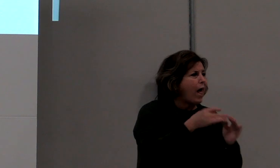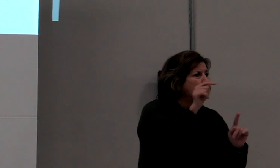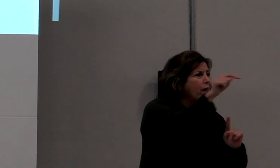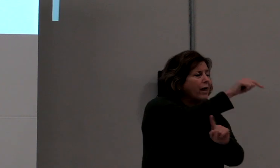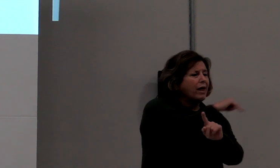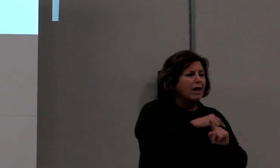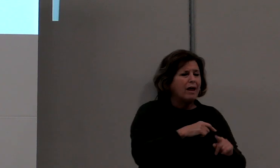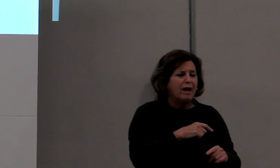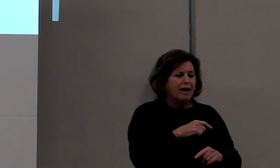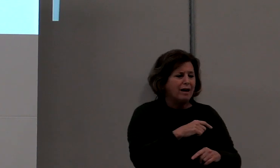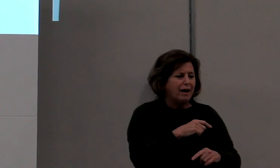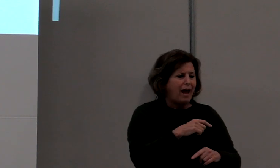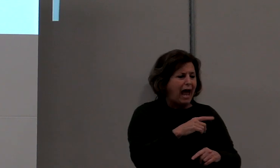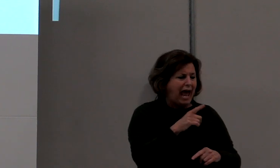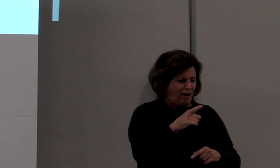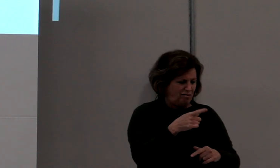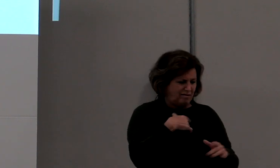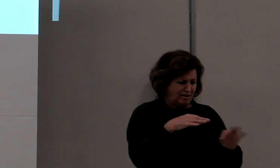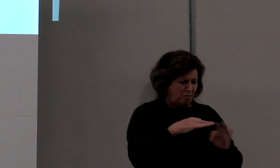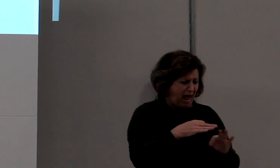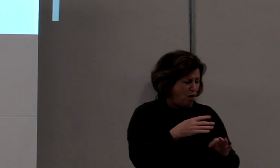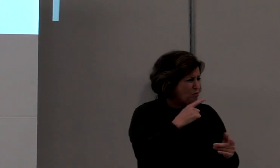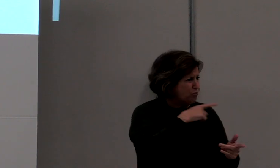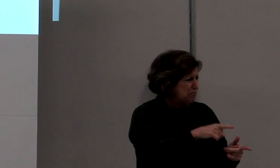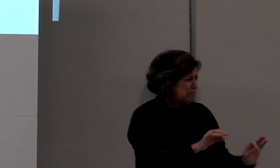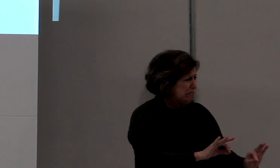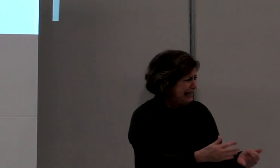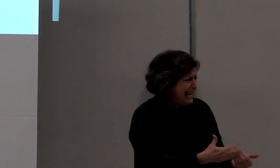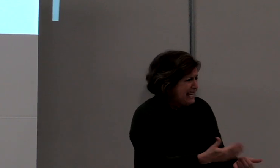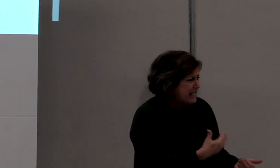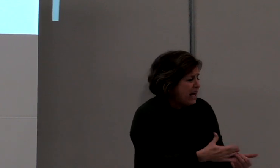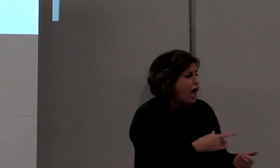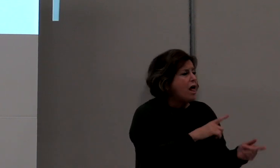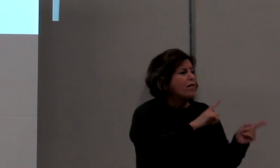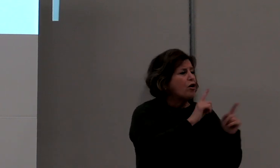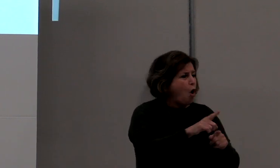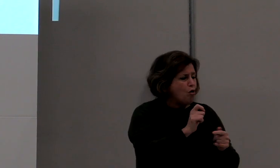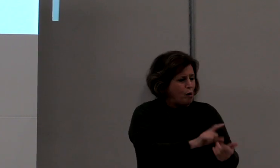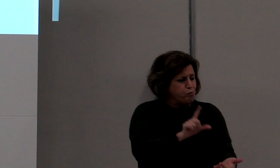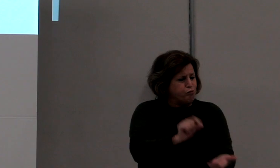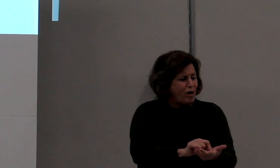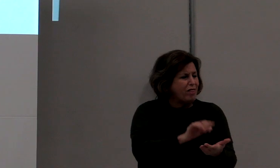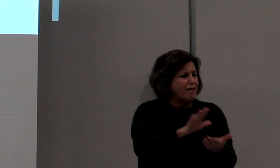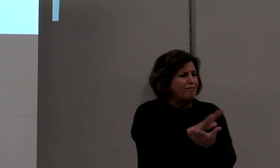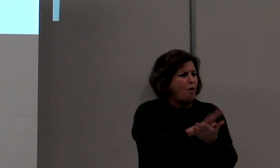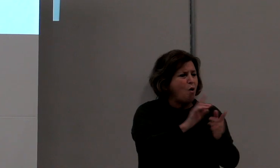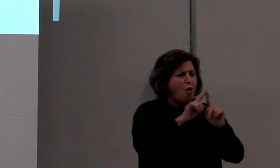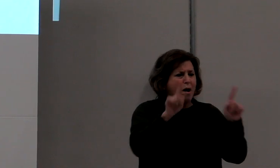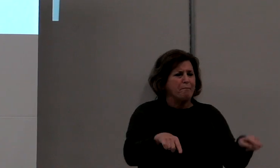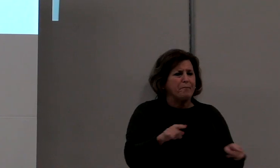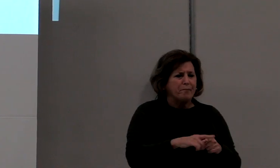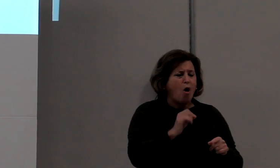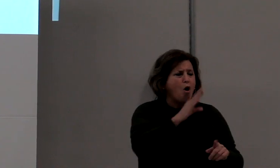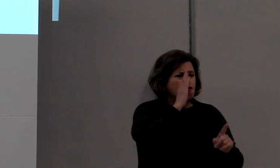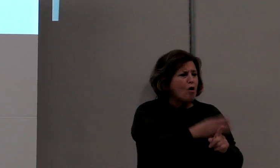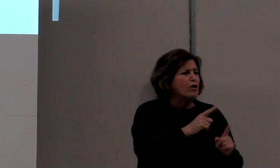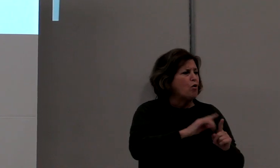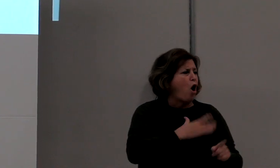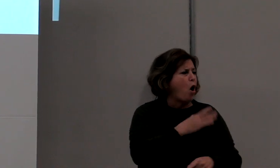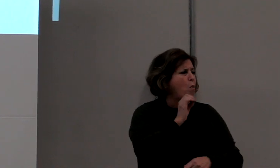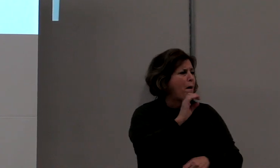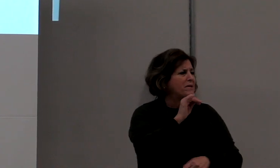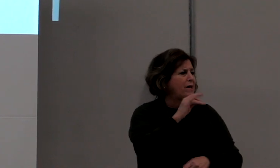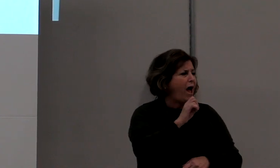and you explain to them how easy it is, you can go print out a form if you want, or direct them to our website to register and submit an